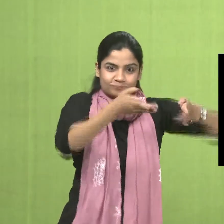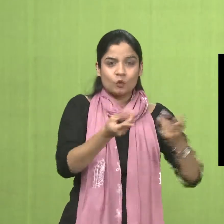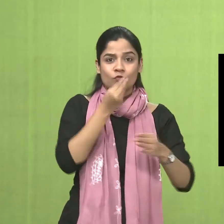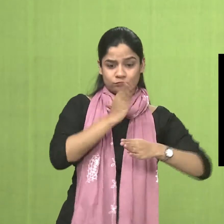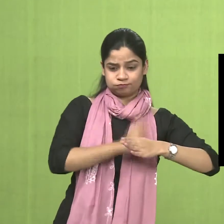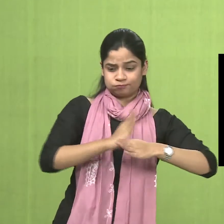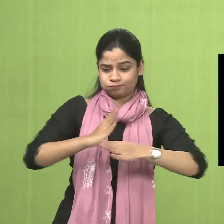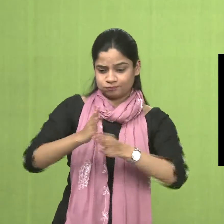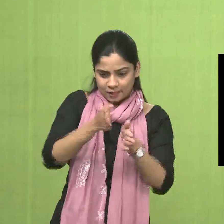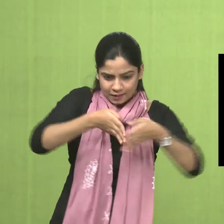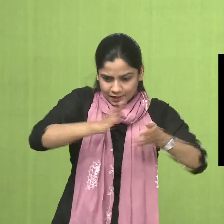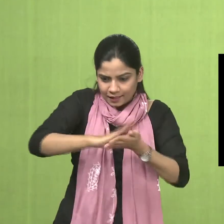order.